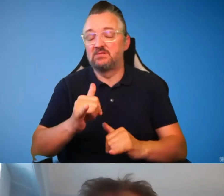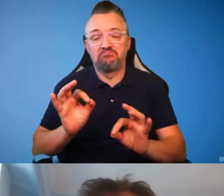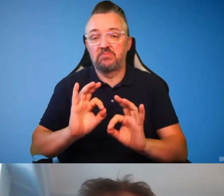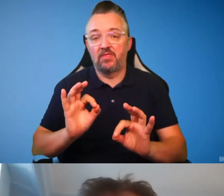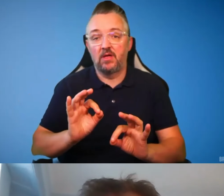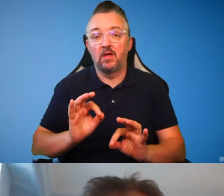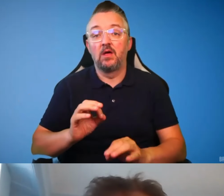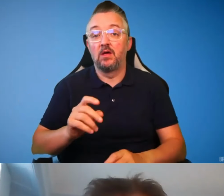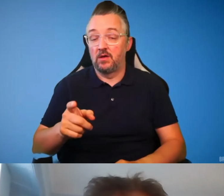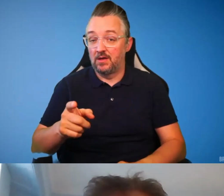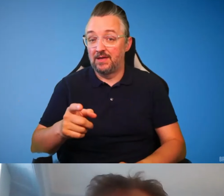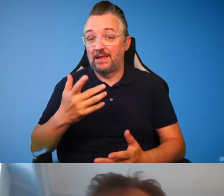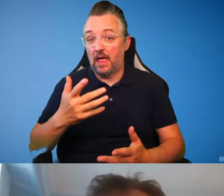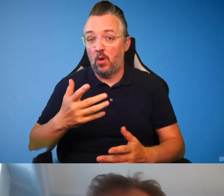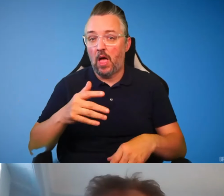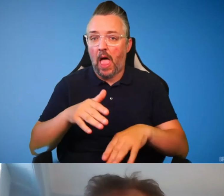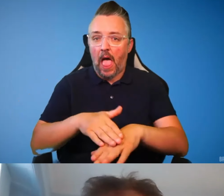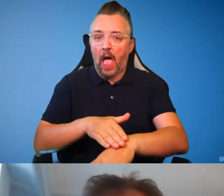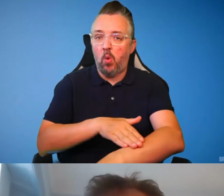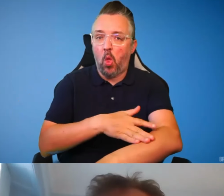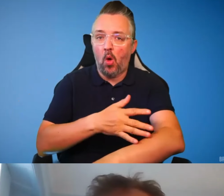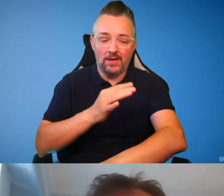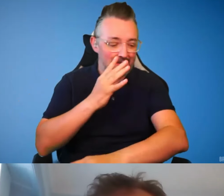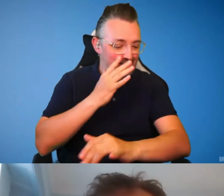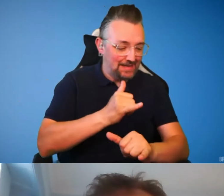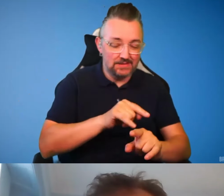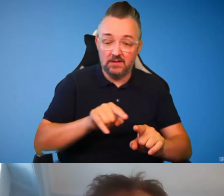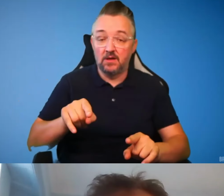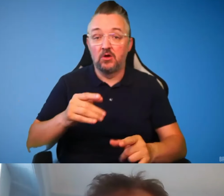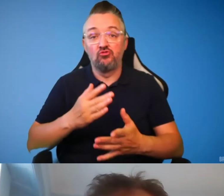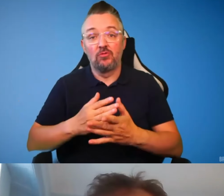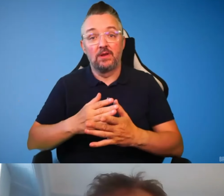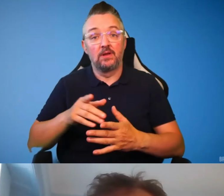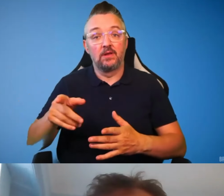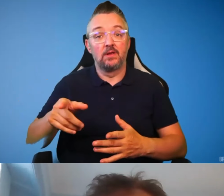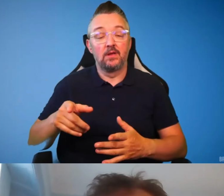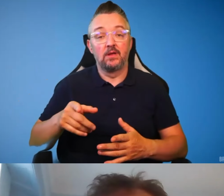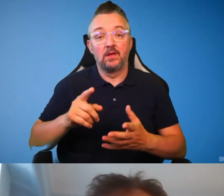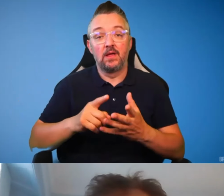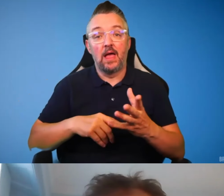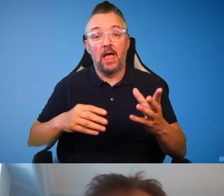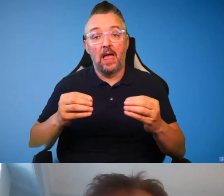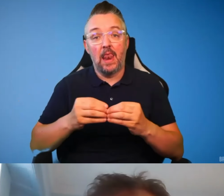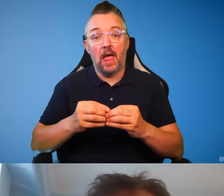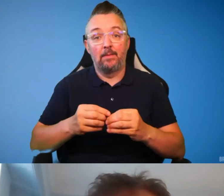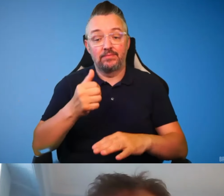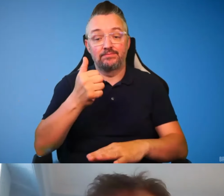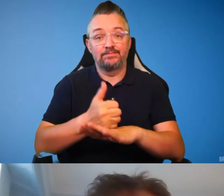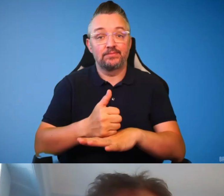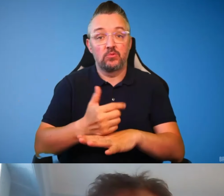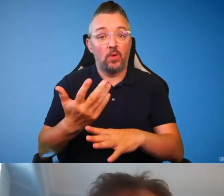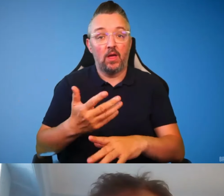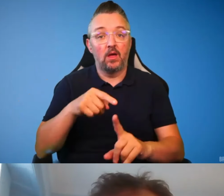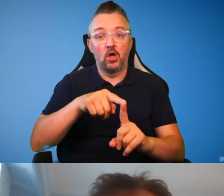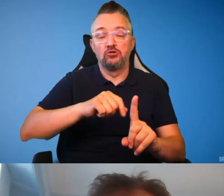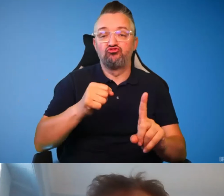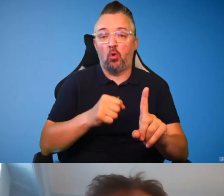turnaround, we're really lucky because the only lab outside London that set up monkeypox testing was in